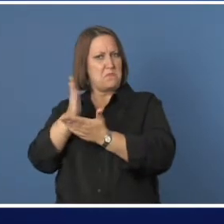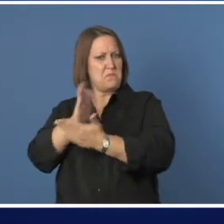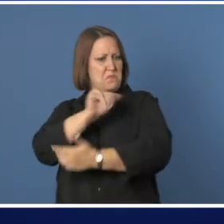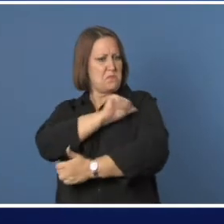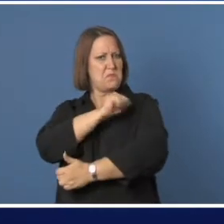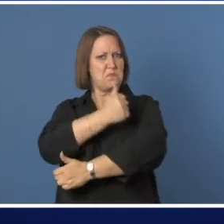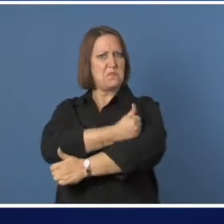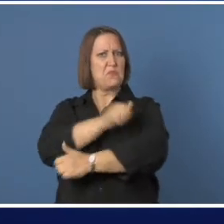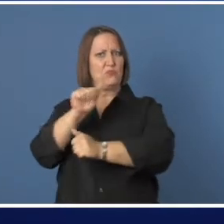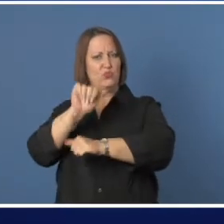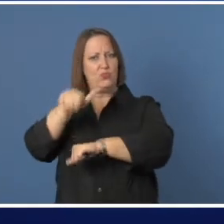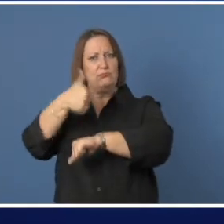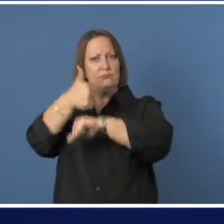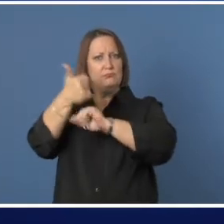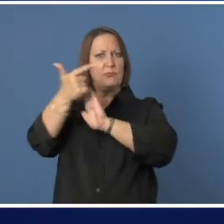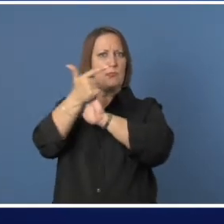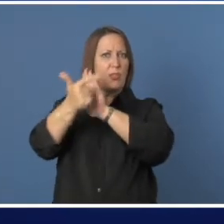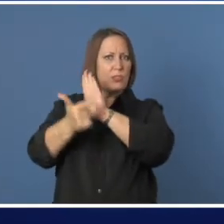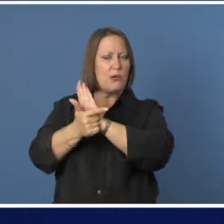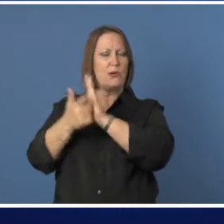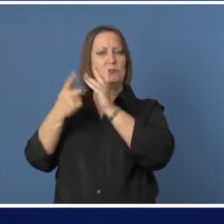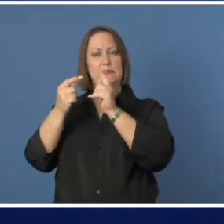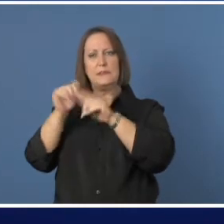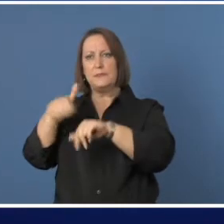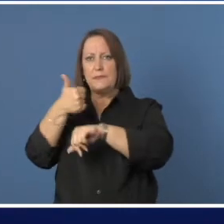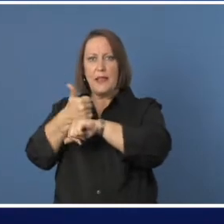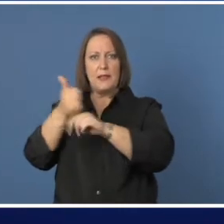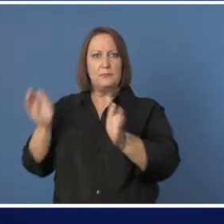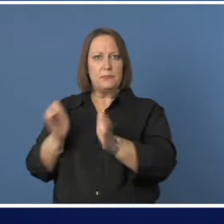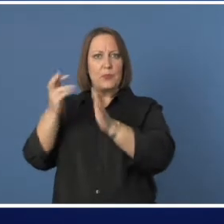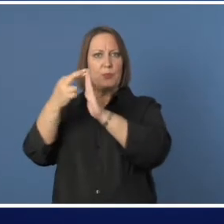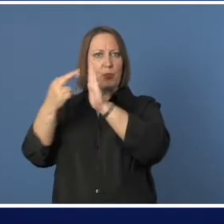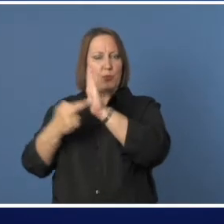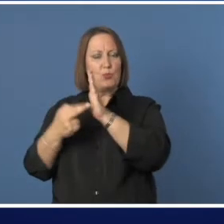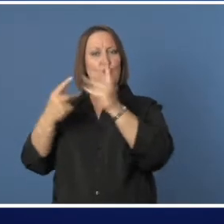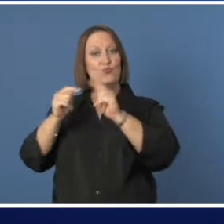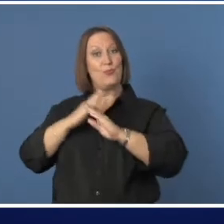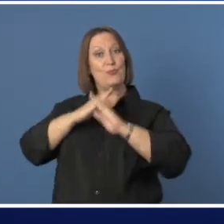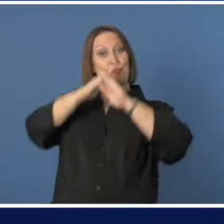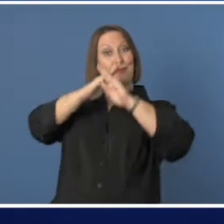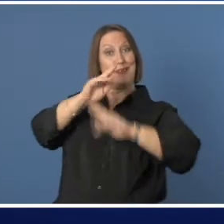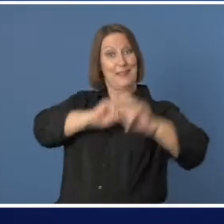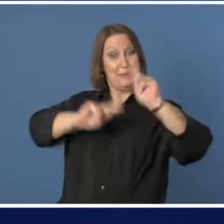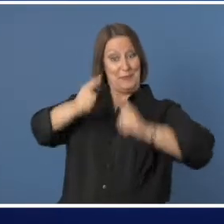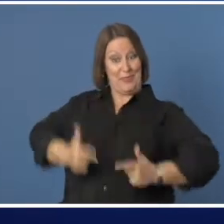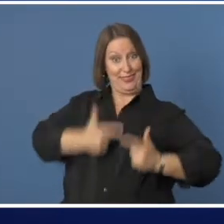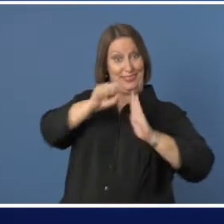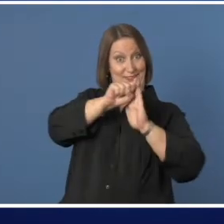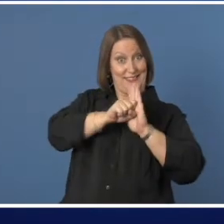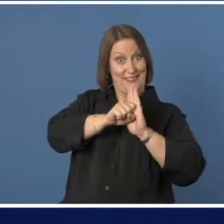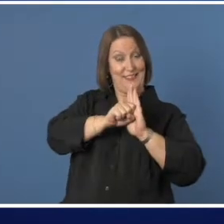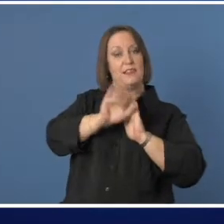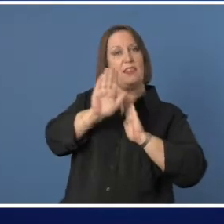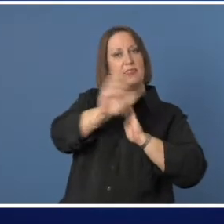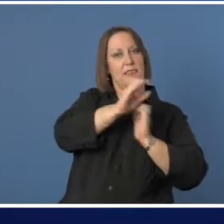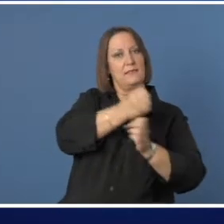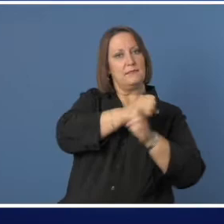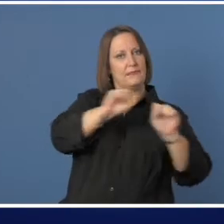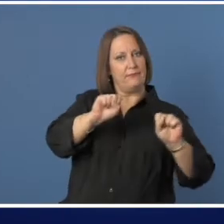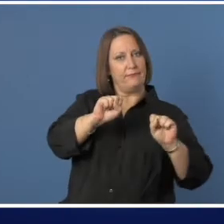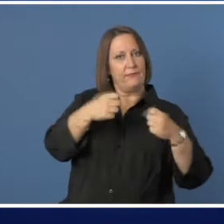and promote regulations to safeguard the health, safety, and welfare of its citizens.